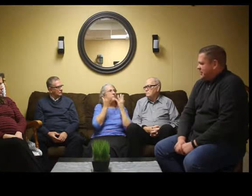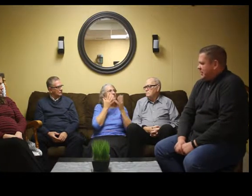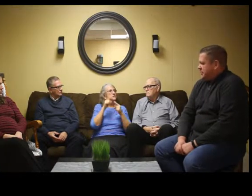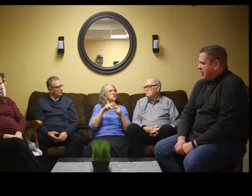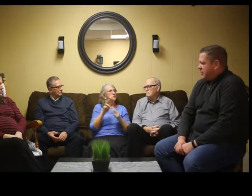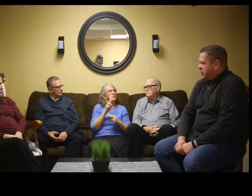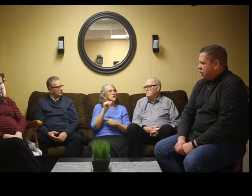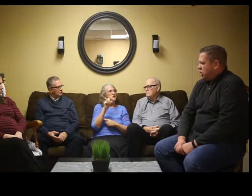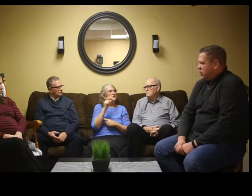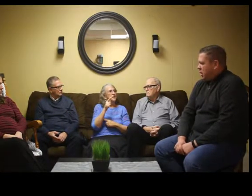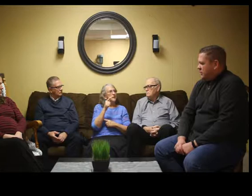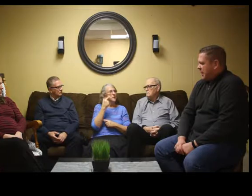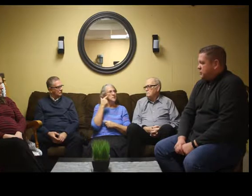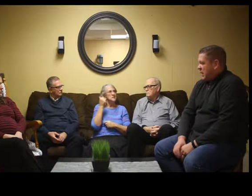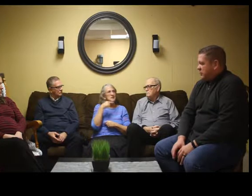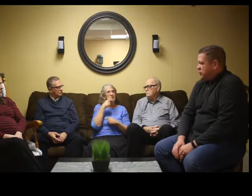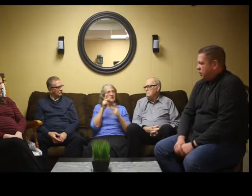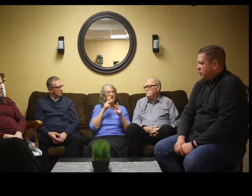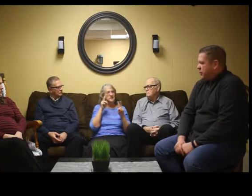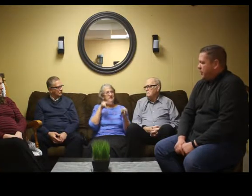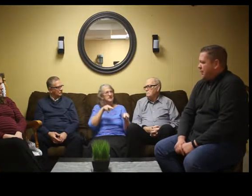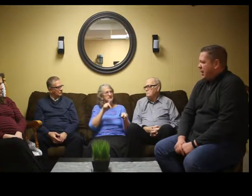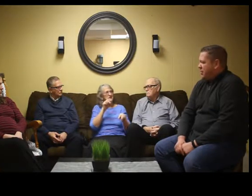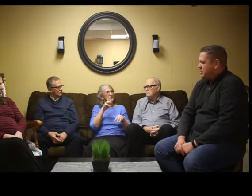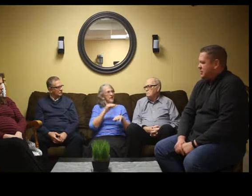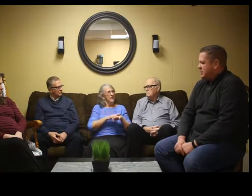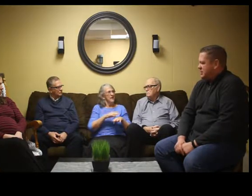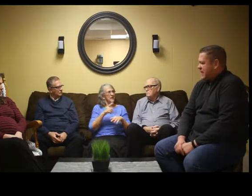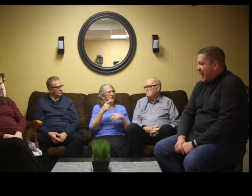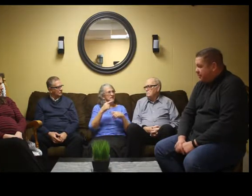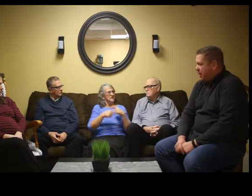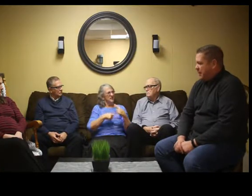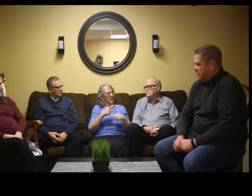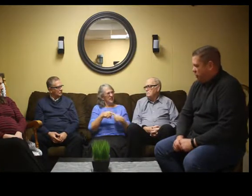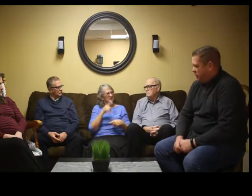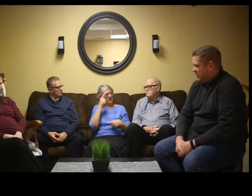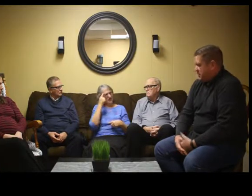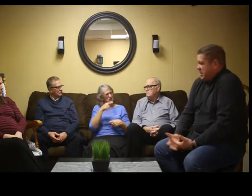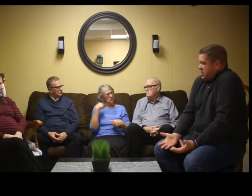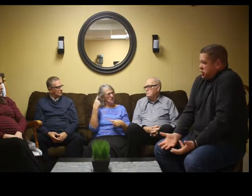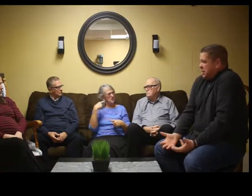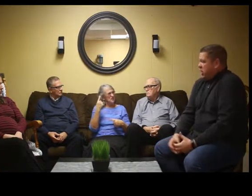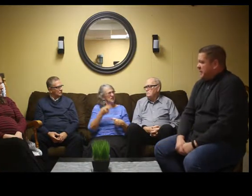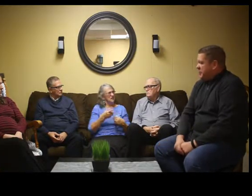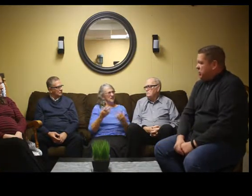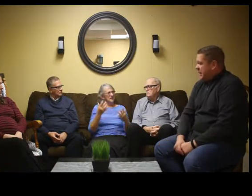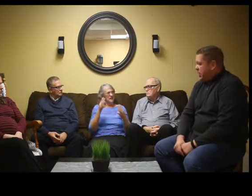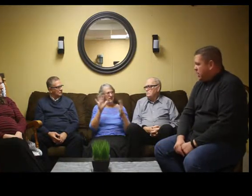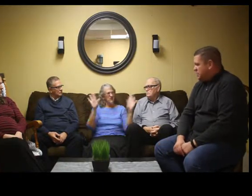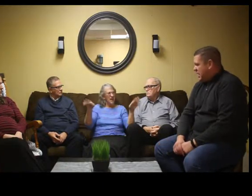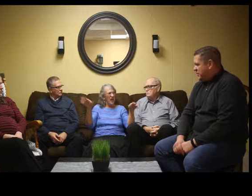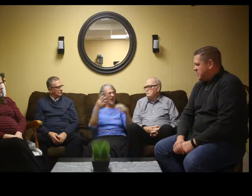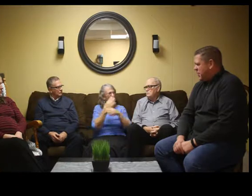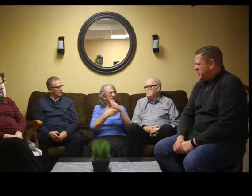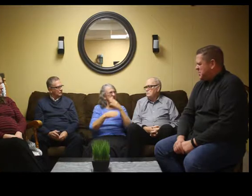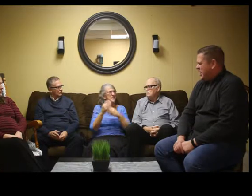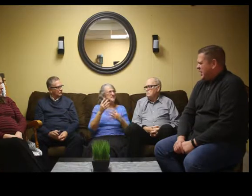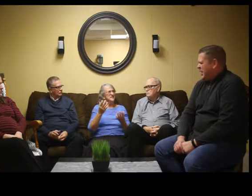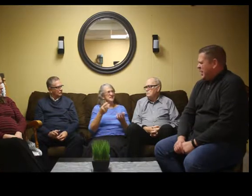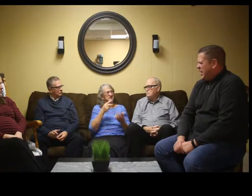In public, you know, a lot of times when I was growing up, we were embarrassed to sign publicly, though, because so many hearing people looked down on our sign language. They thought it was an